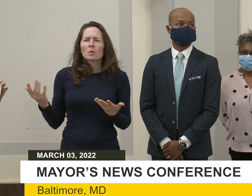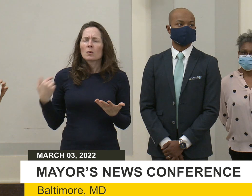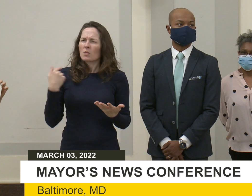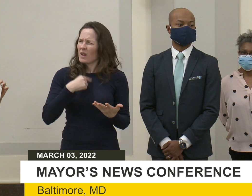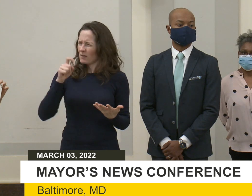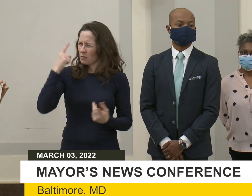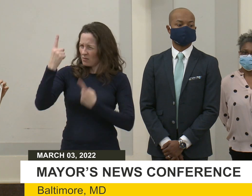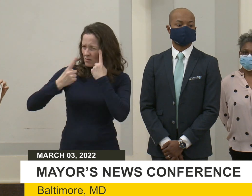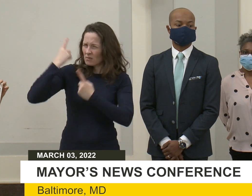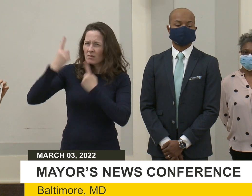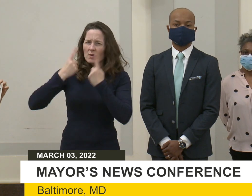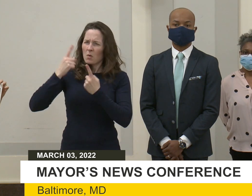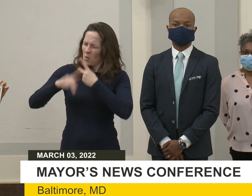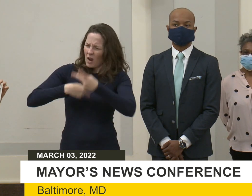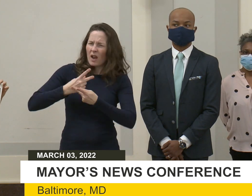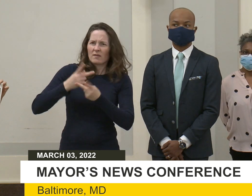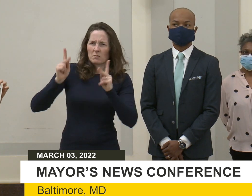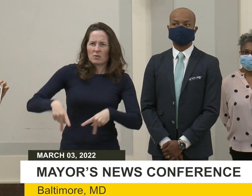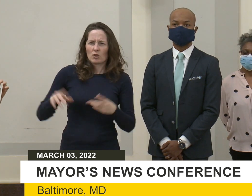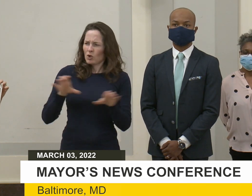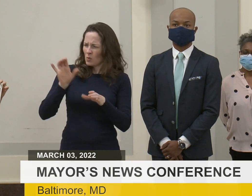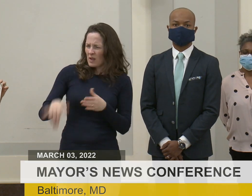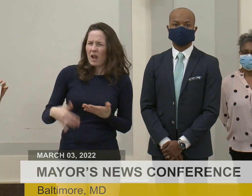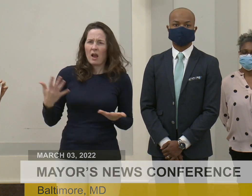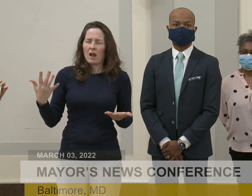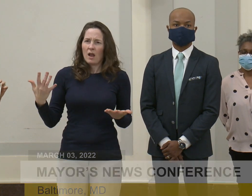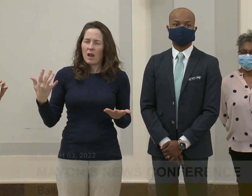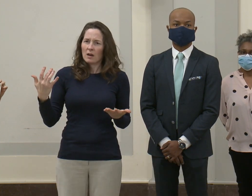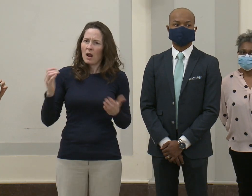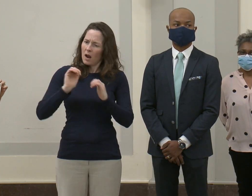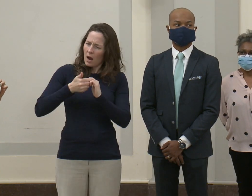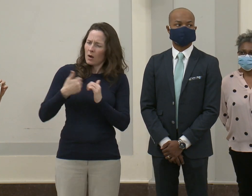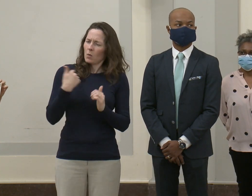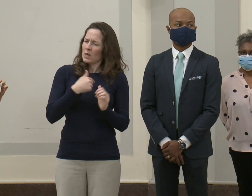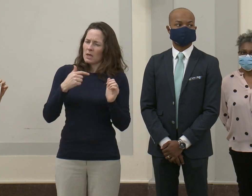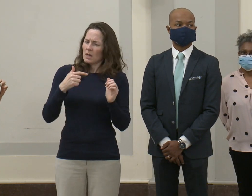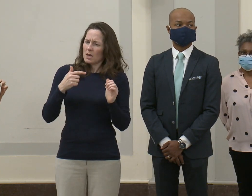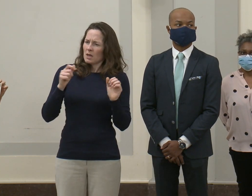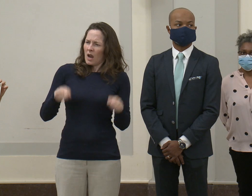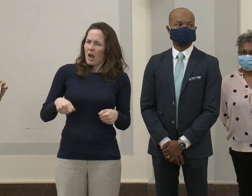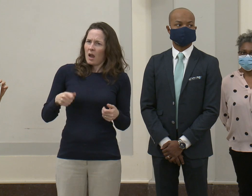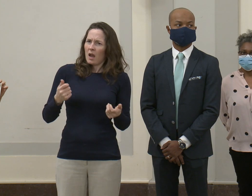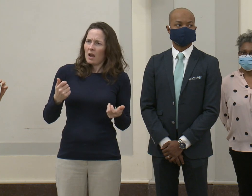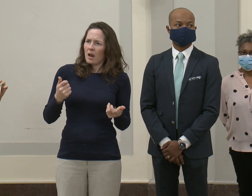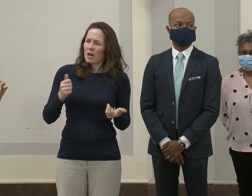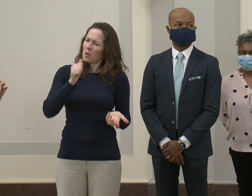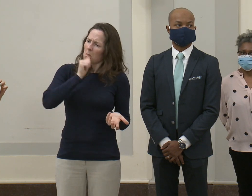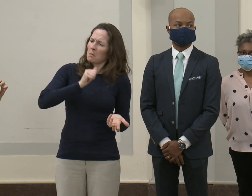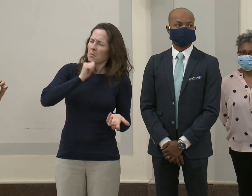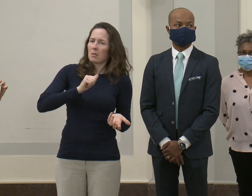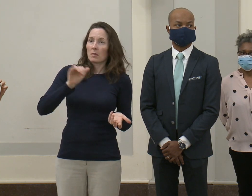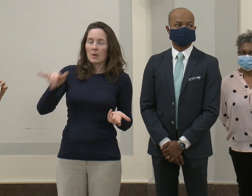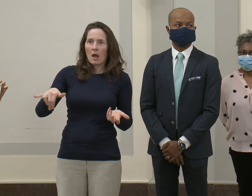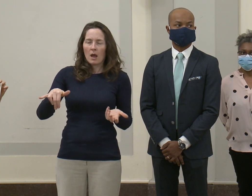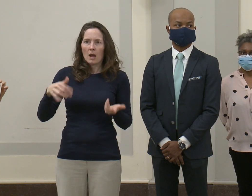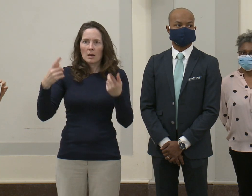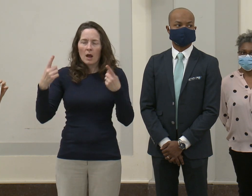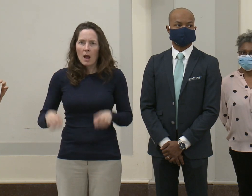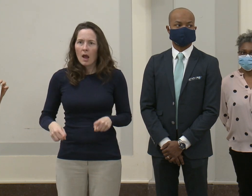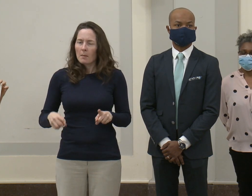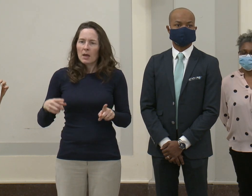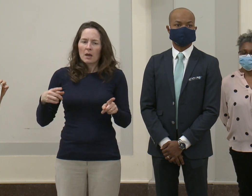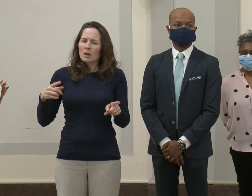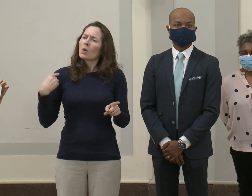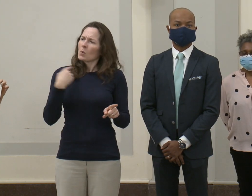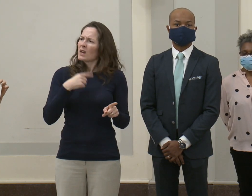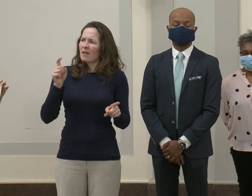different way when we allow cowards to go and do something like that. And we have to really check